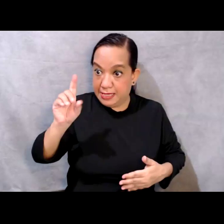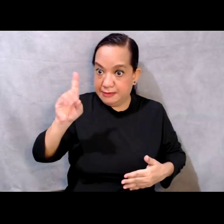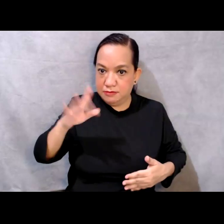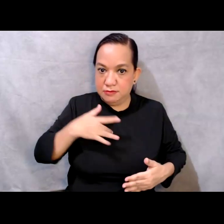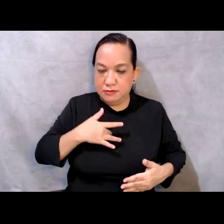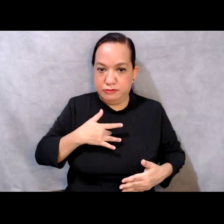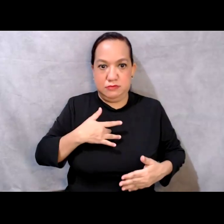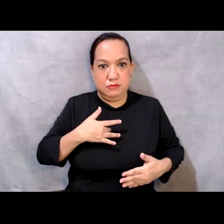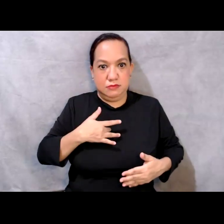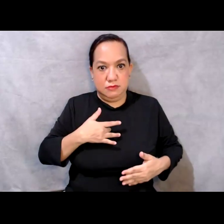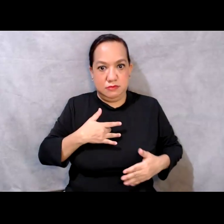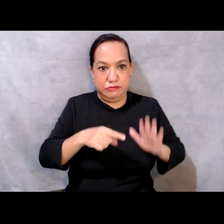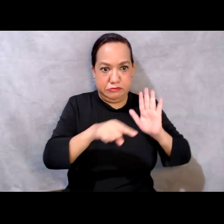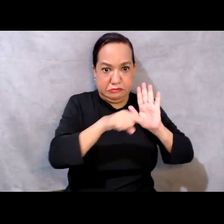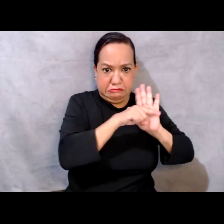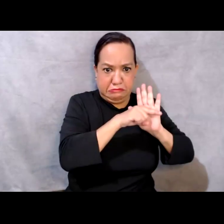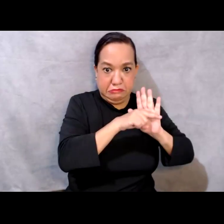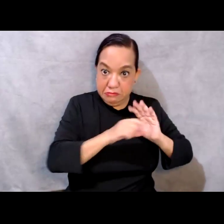Anyone else?